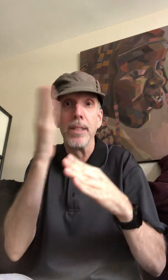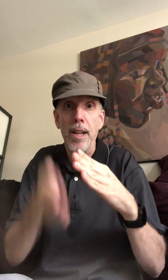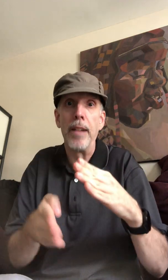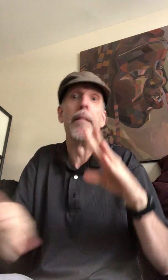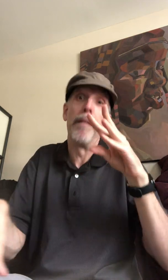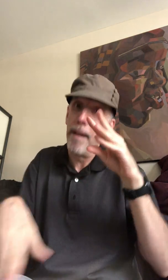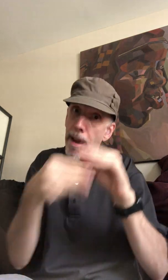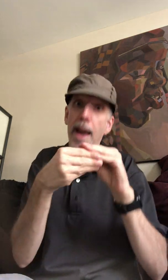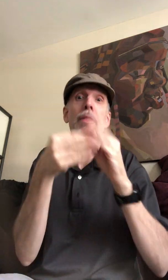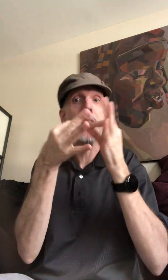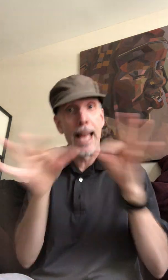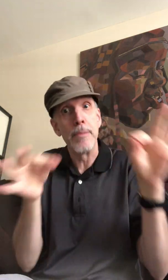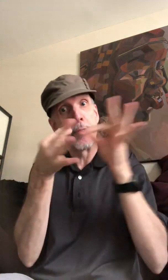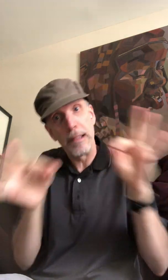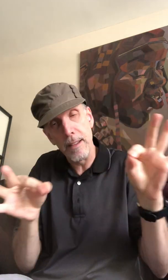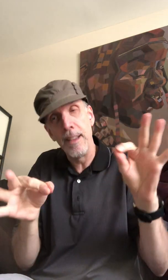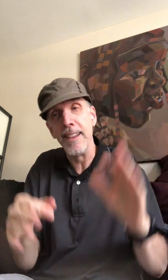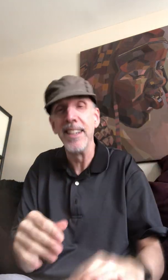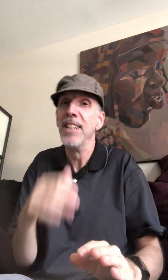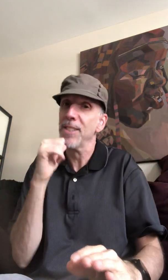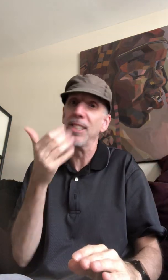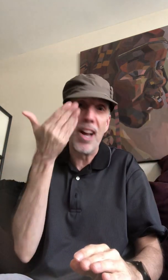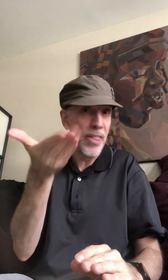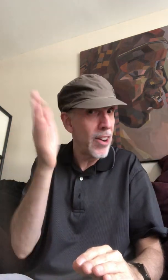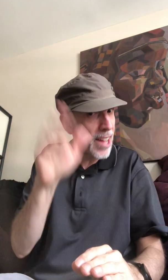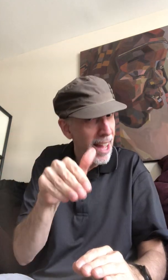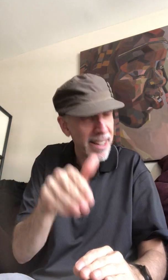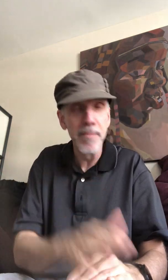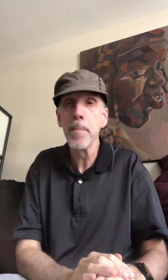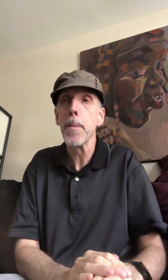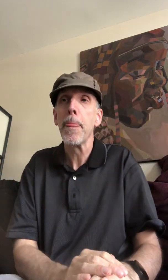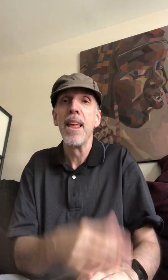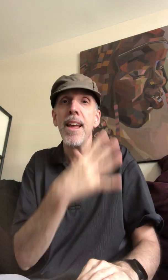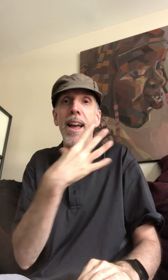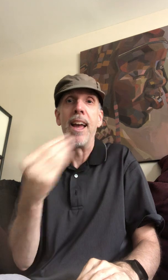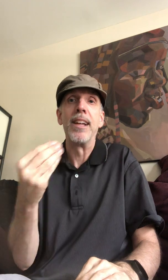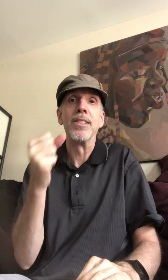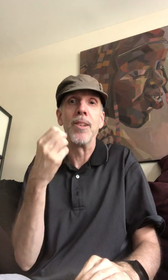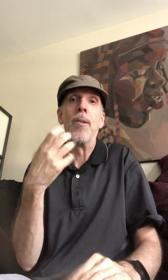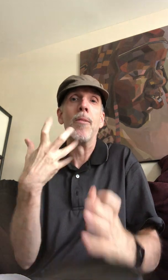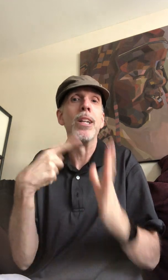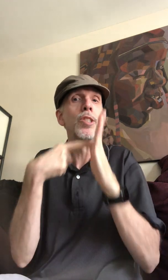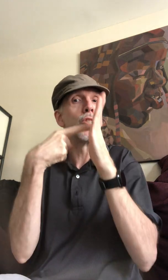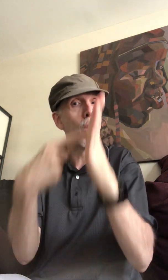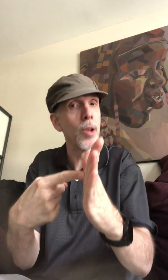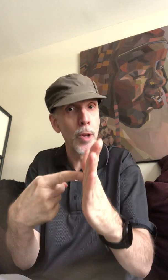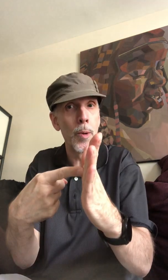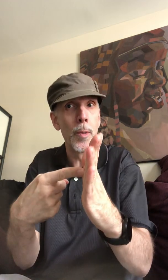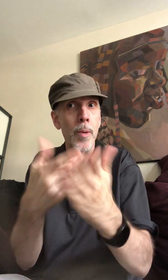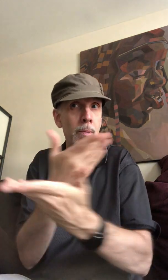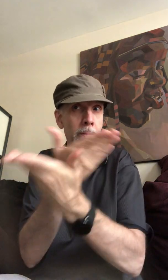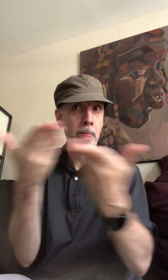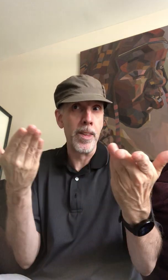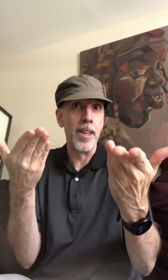it's done, they have captioning. Which is not there yet. And so I want to show you the